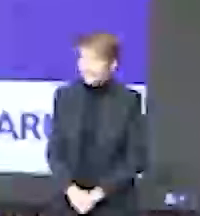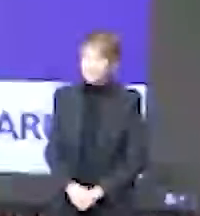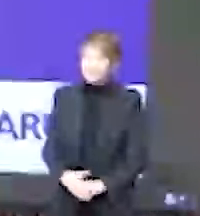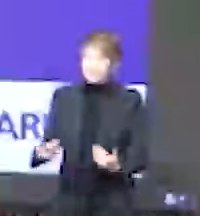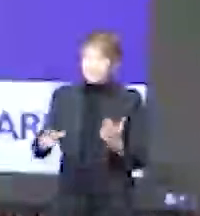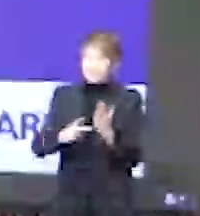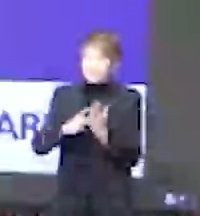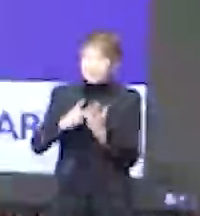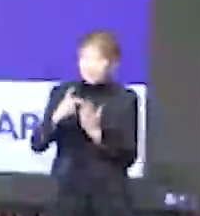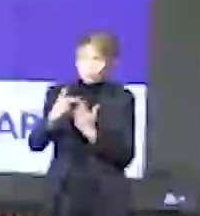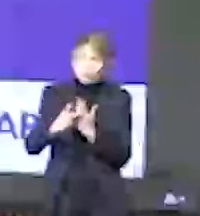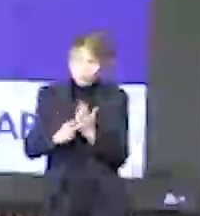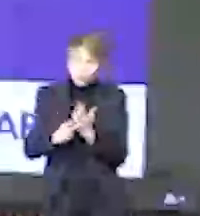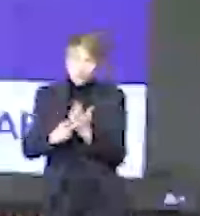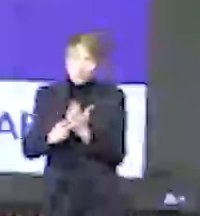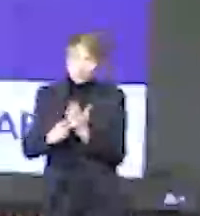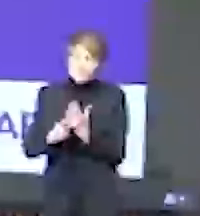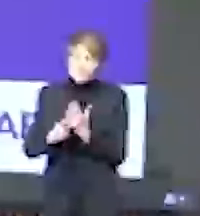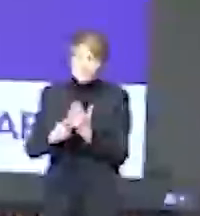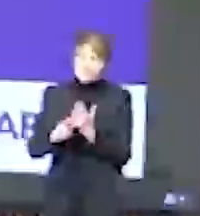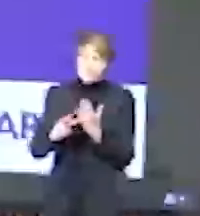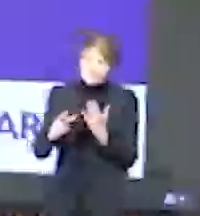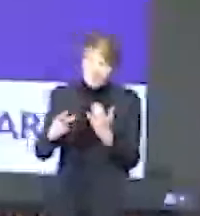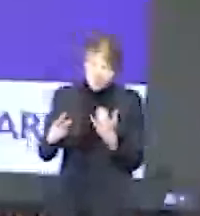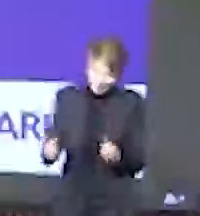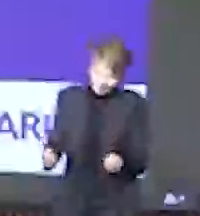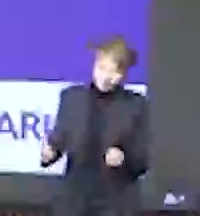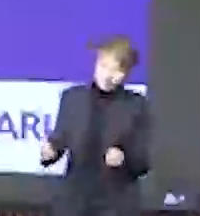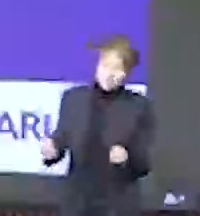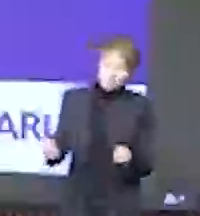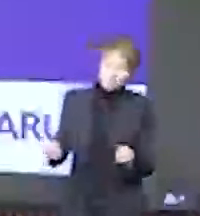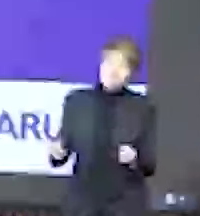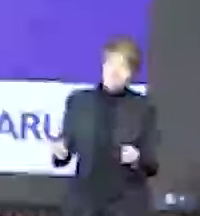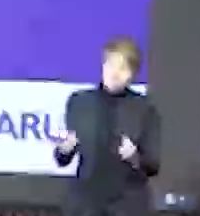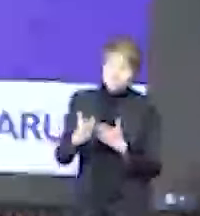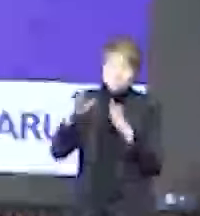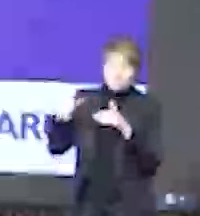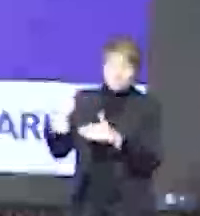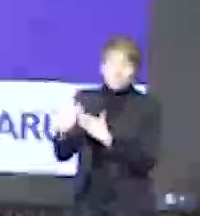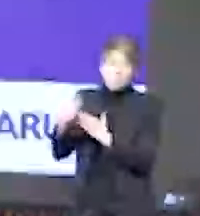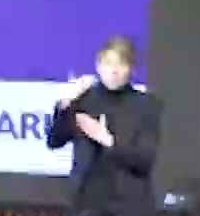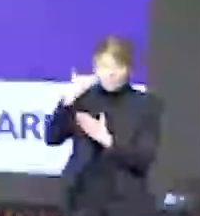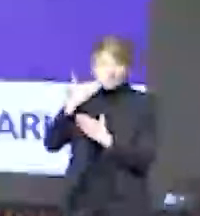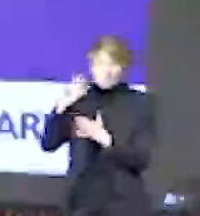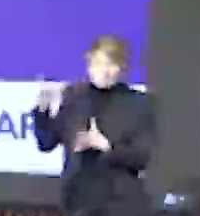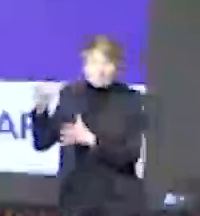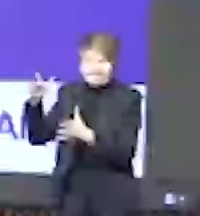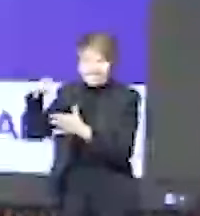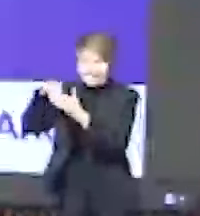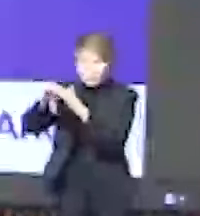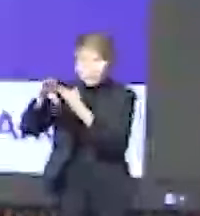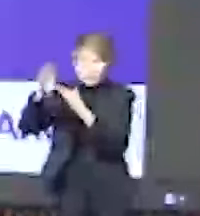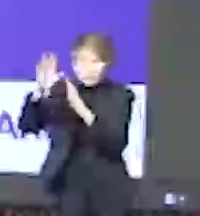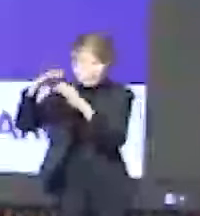programs that exist that have been really successful, particularly focused on women, getting more women into politics.